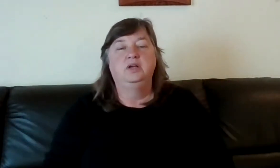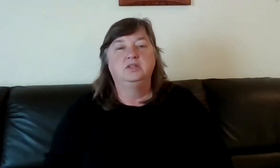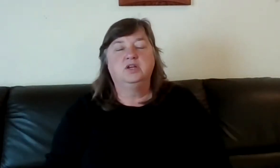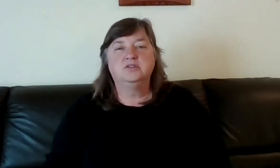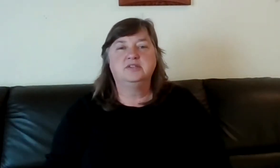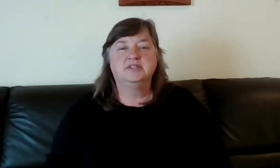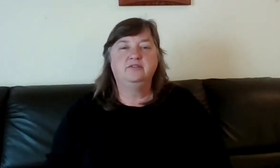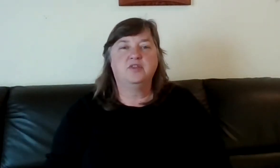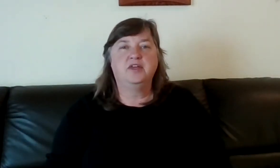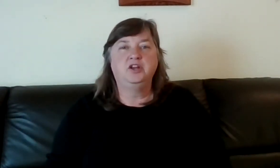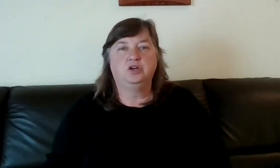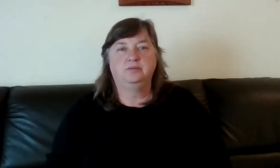It's also the sign for thunder.